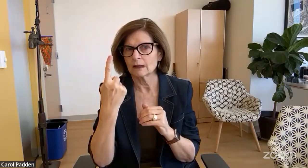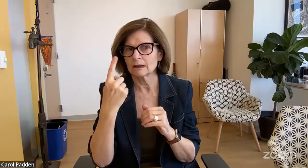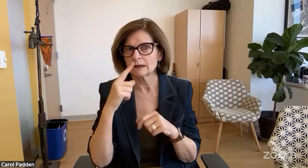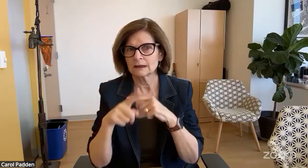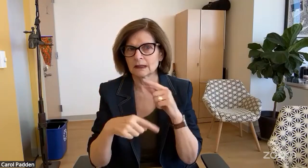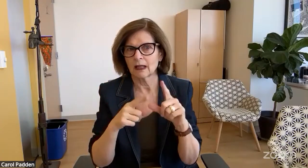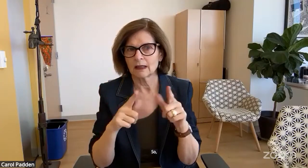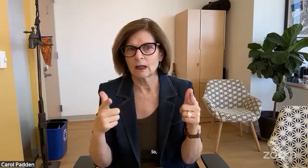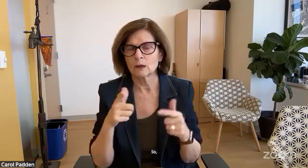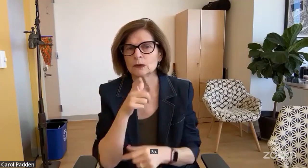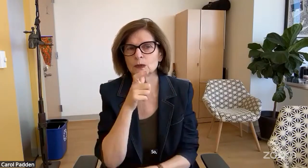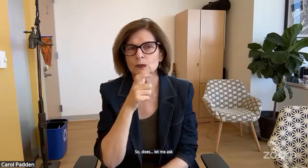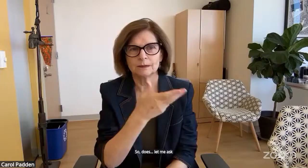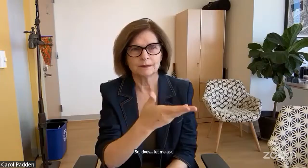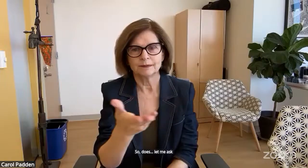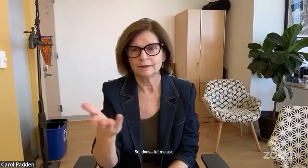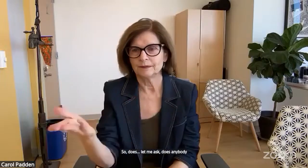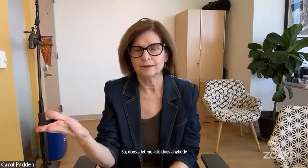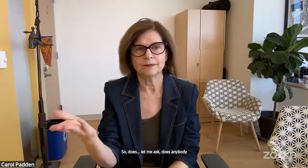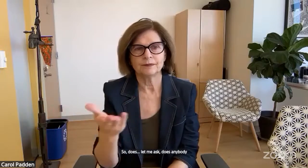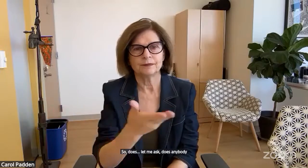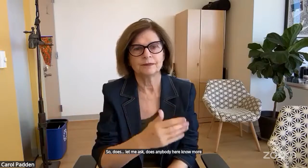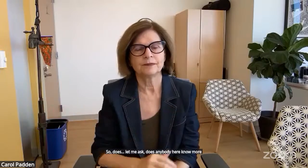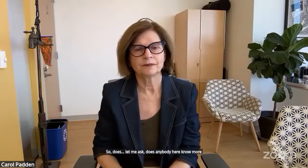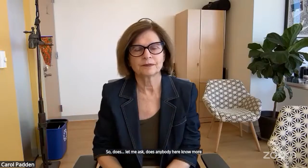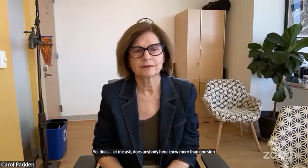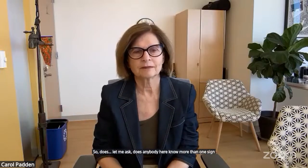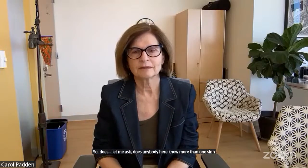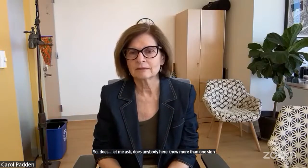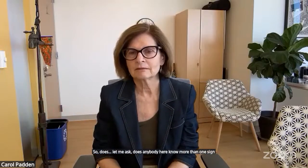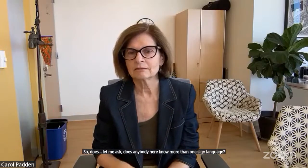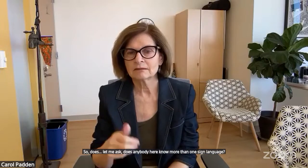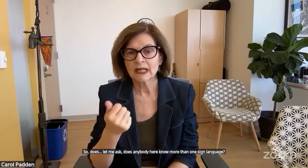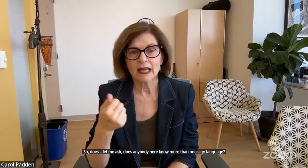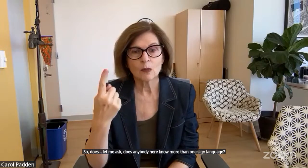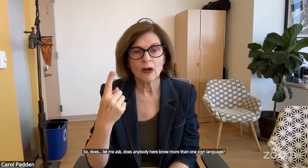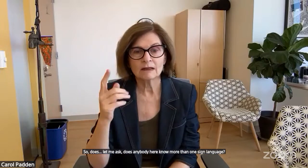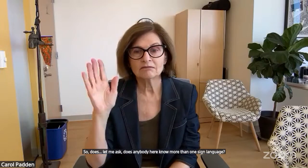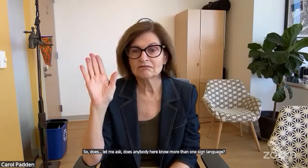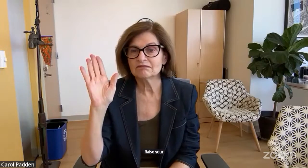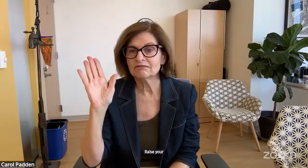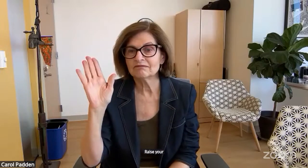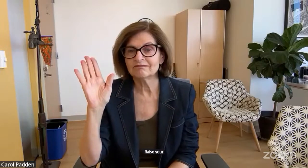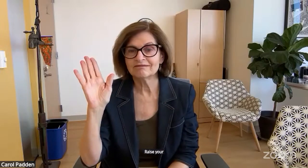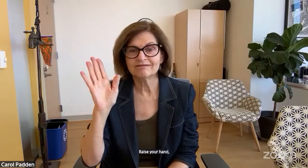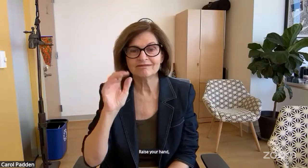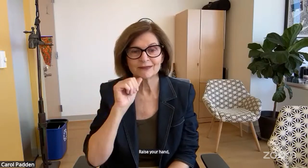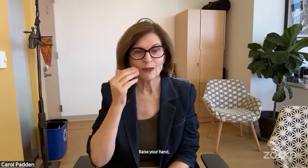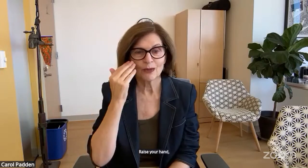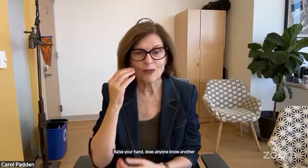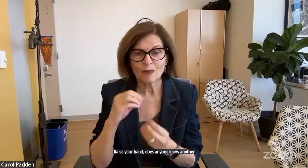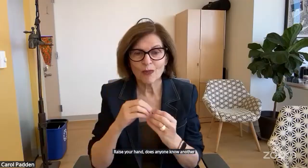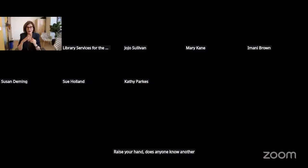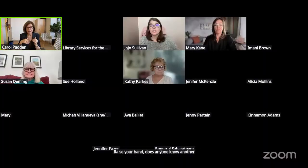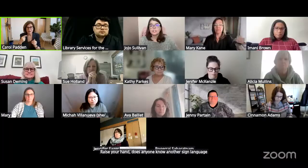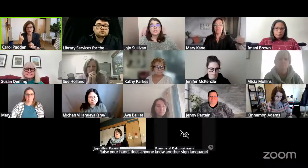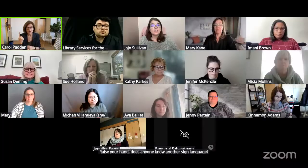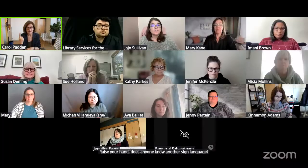So let me ask, does anybody here know more than one sign language? Raise your hand. Does anyone know another sign language?